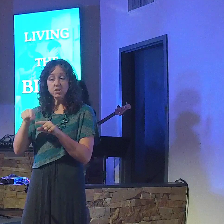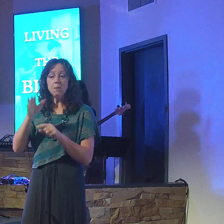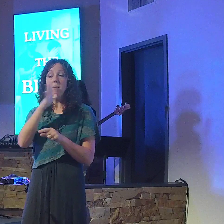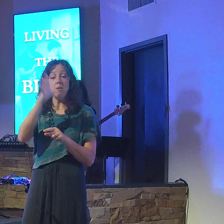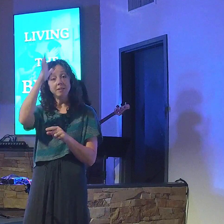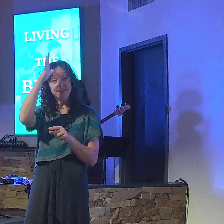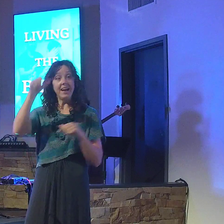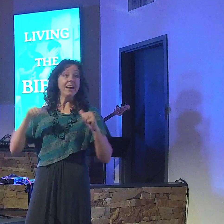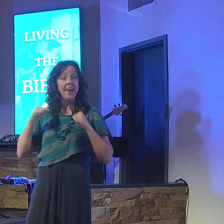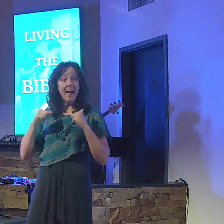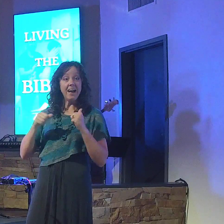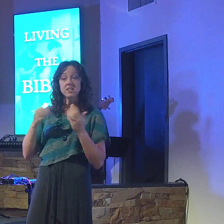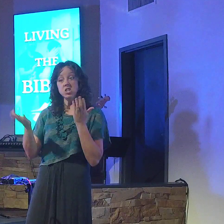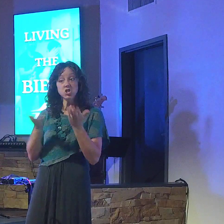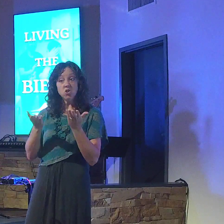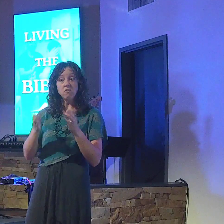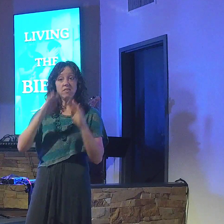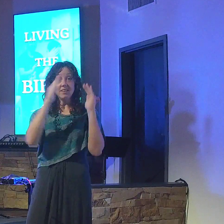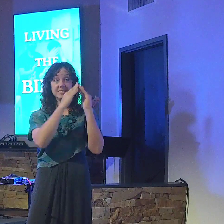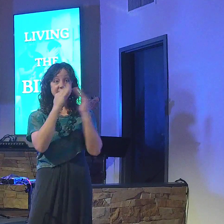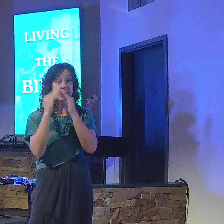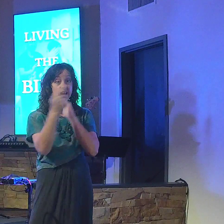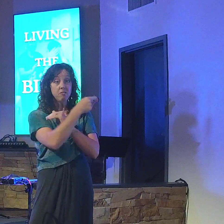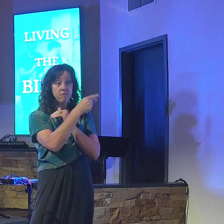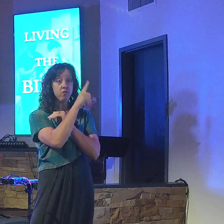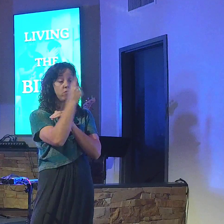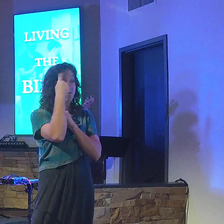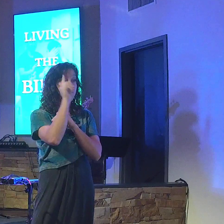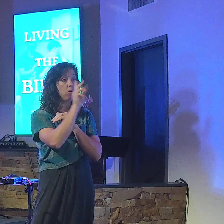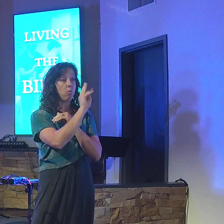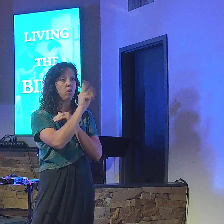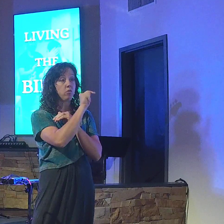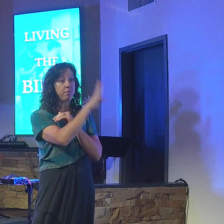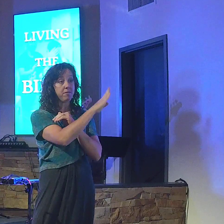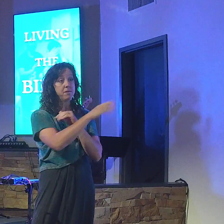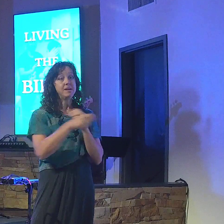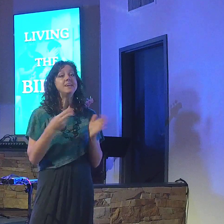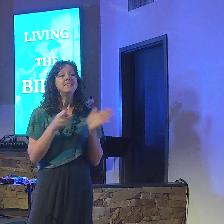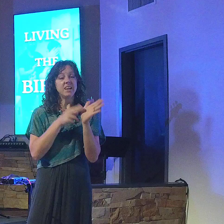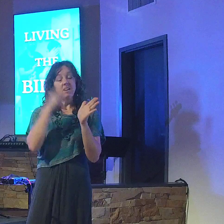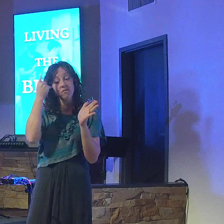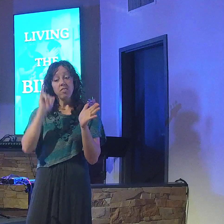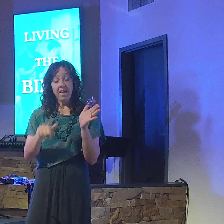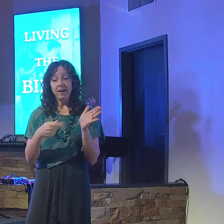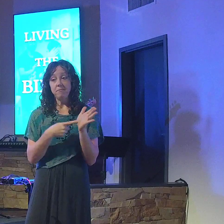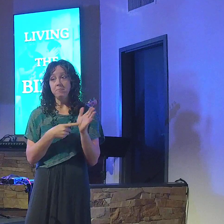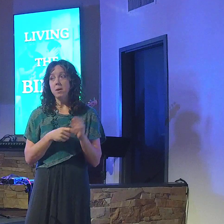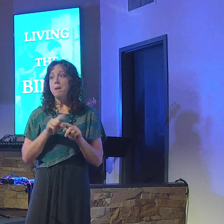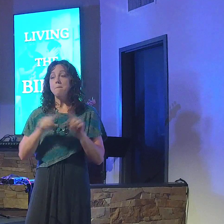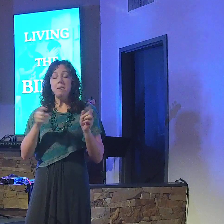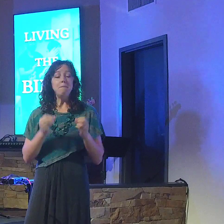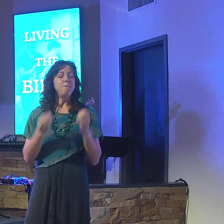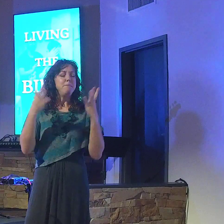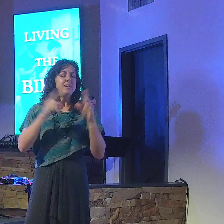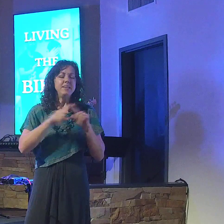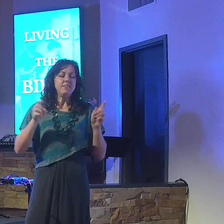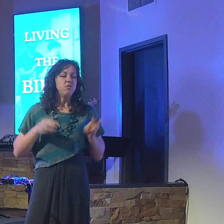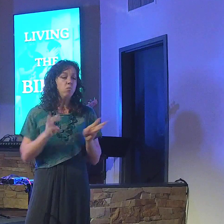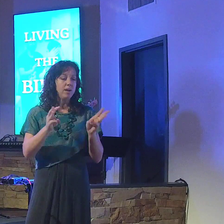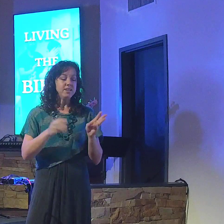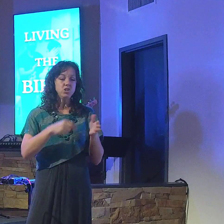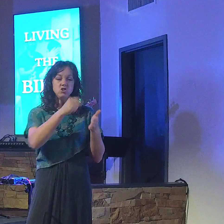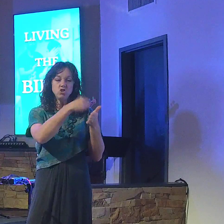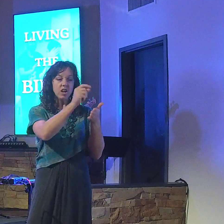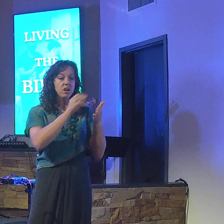can act in our city and serve all over during Walk Through Bethlehem, then sign up for that. But whatever you're interested in, you can fill this out, check off what